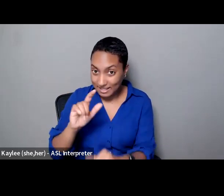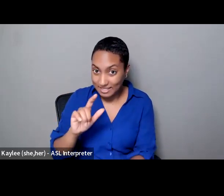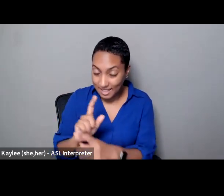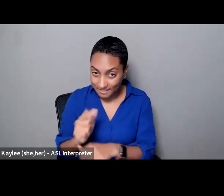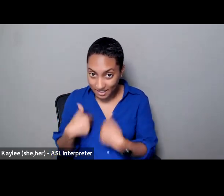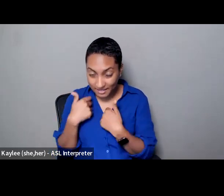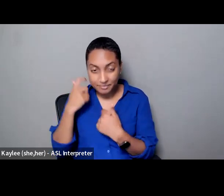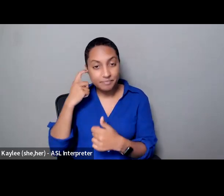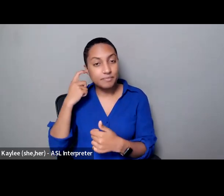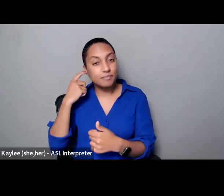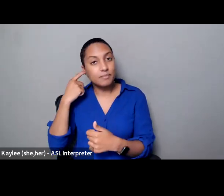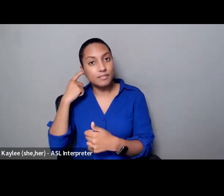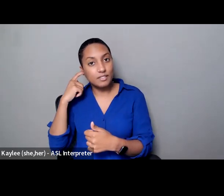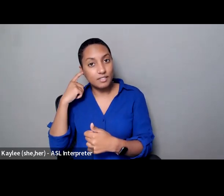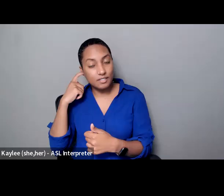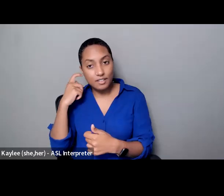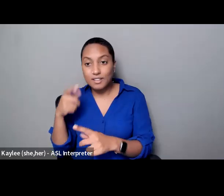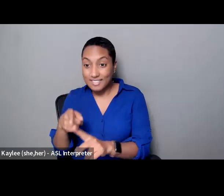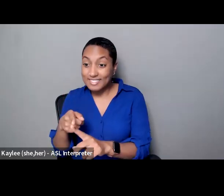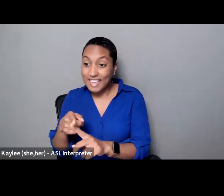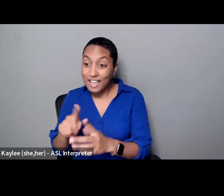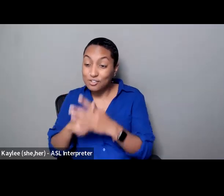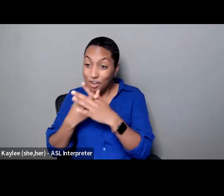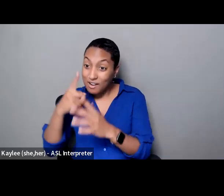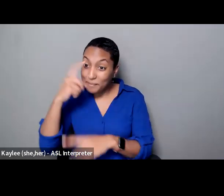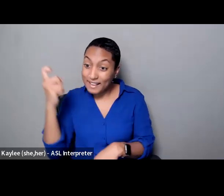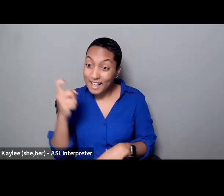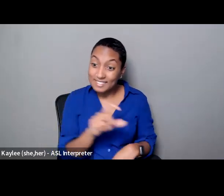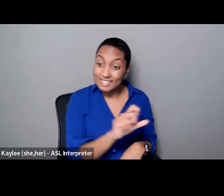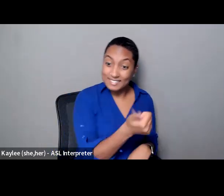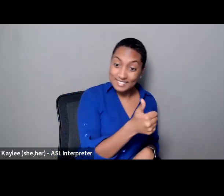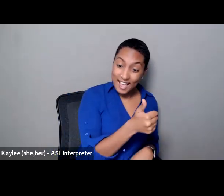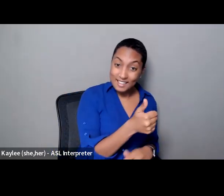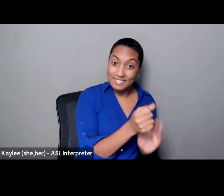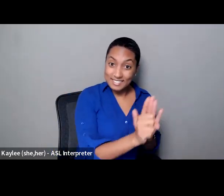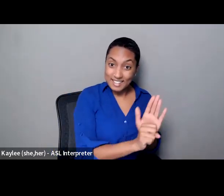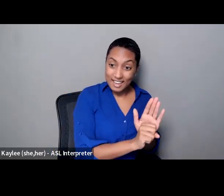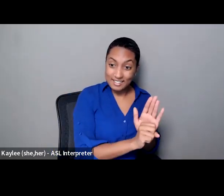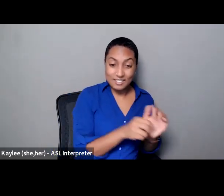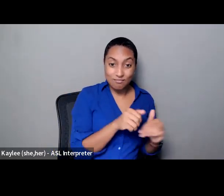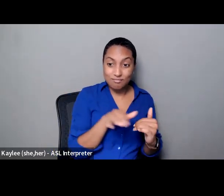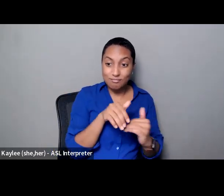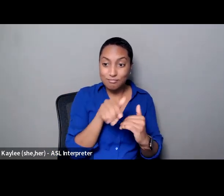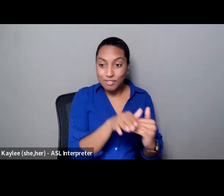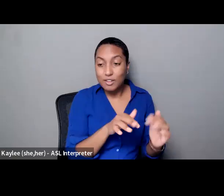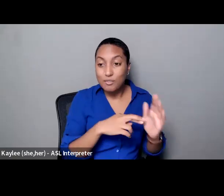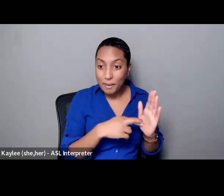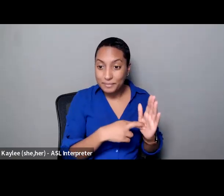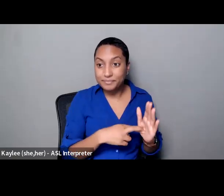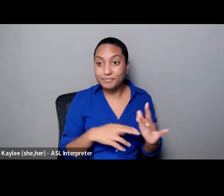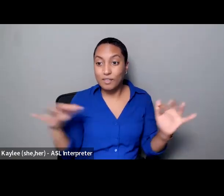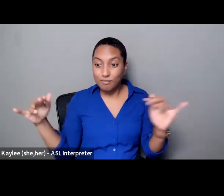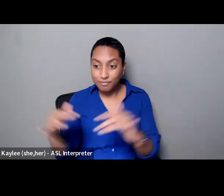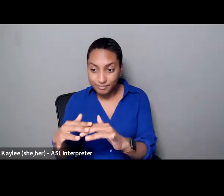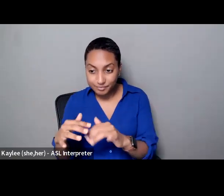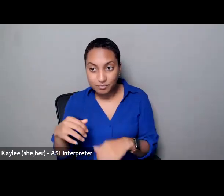those 11 grantees, actually 10 states. And Daryl and I, because we were the walkies